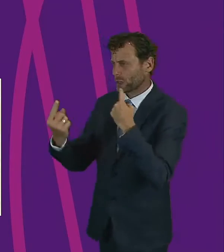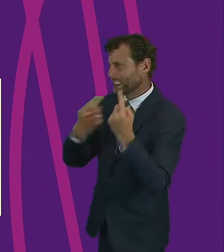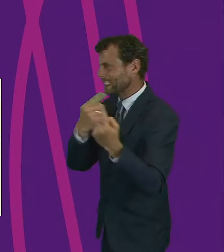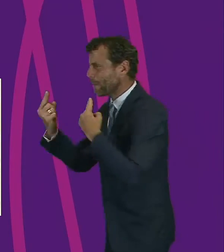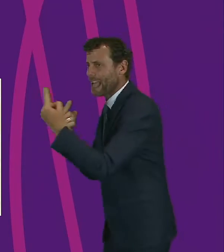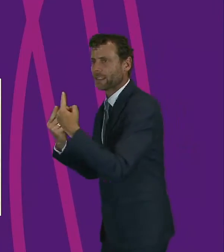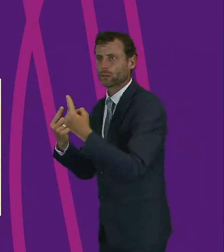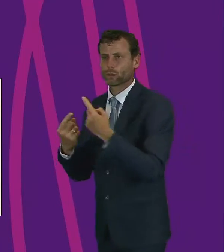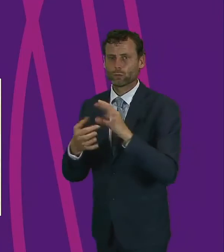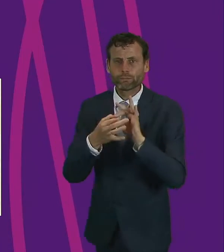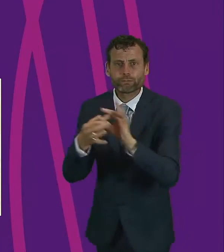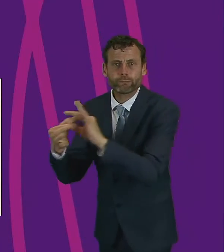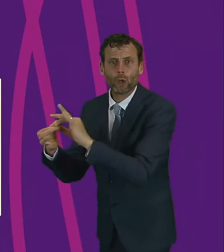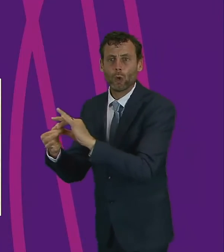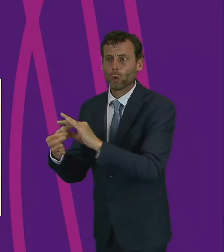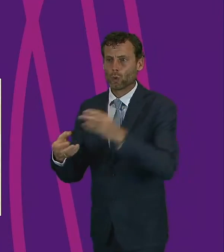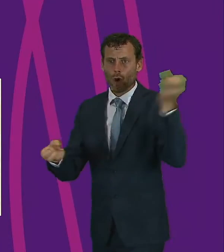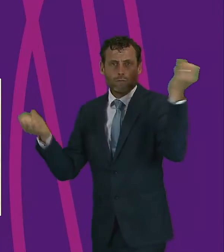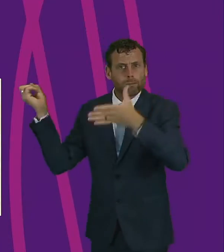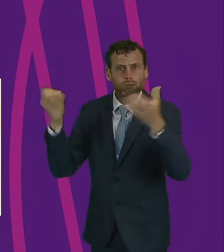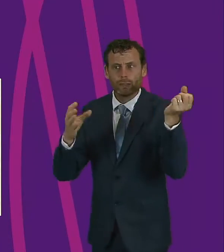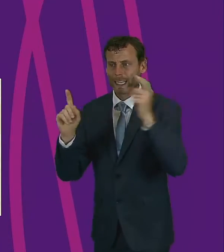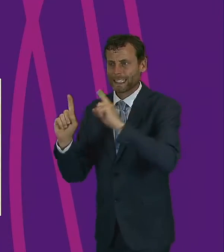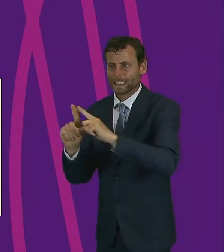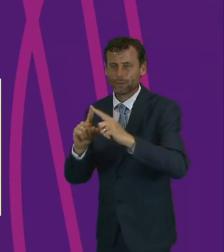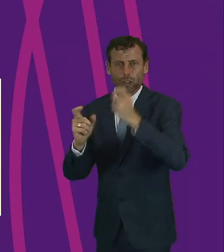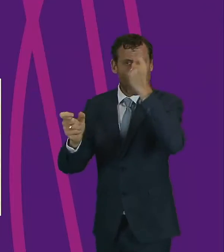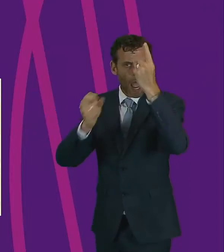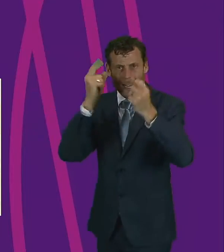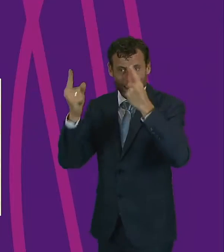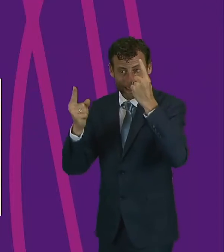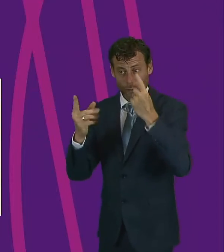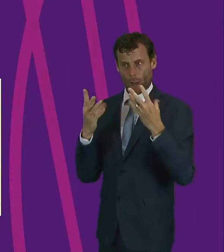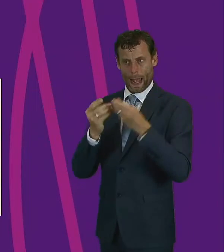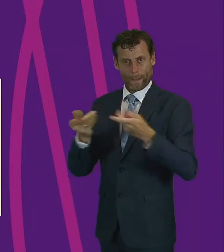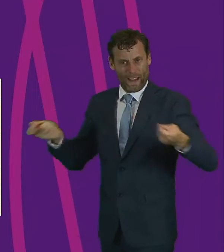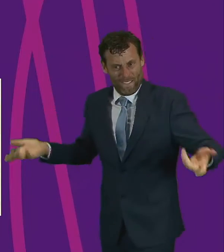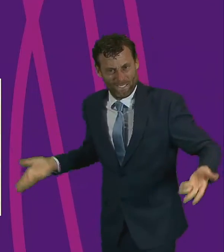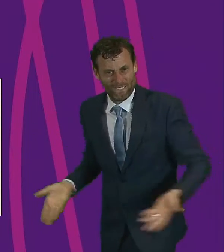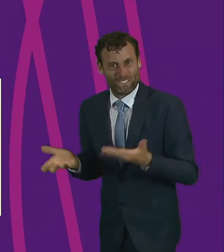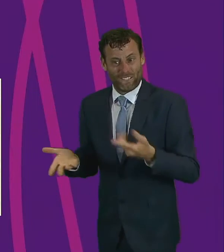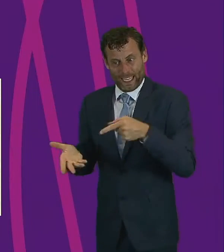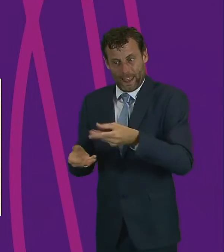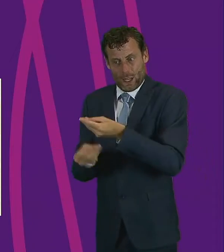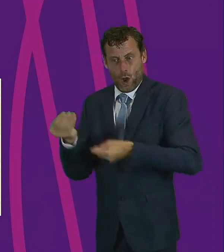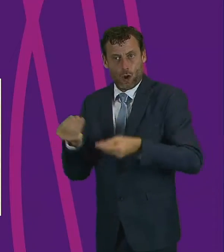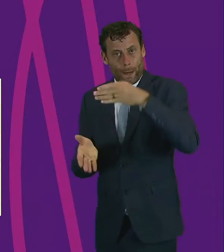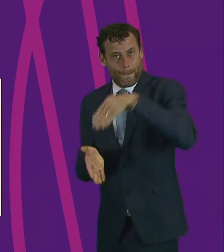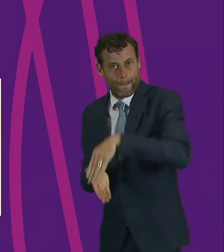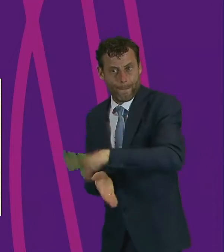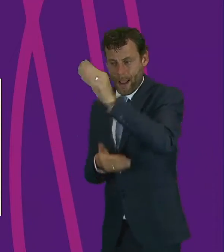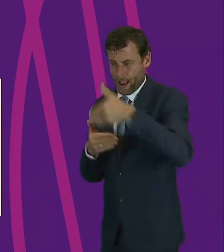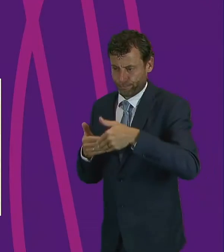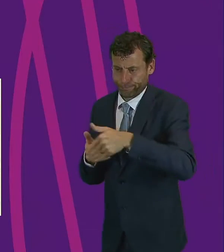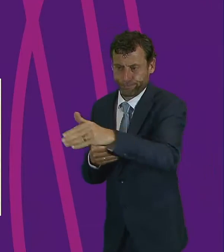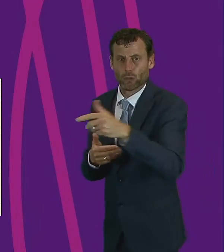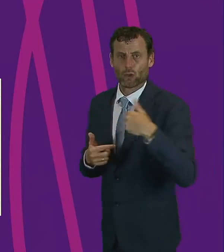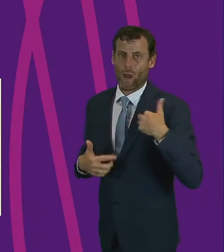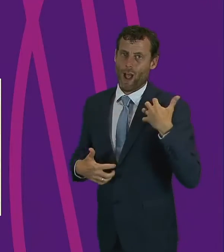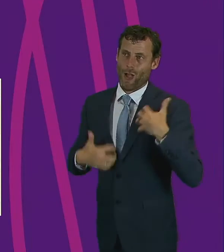set out some of the ideas and thinking that will drive our recovery over the coming weeks and months. And I look forward to